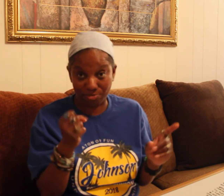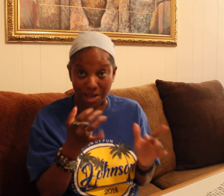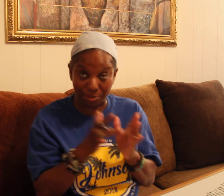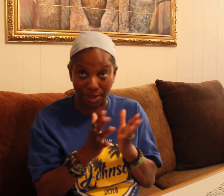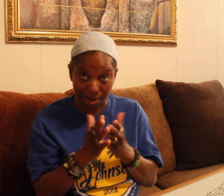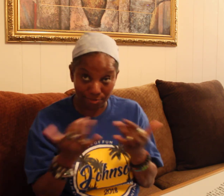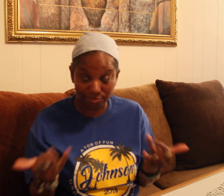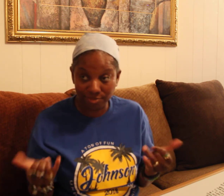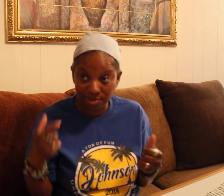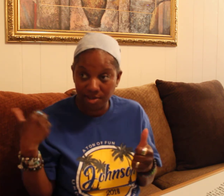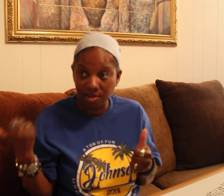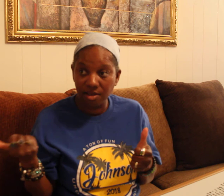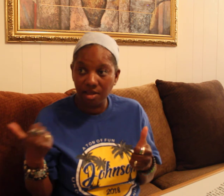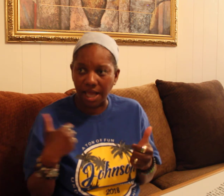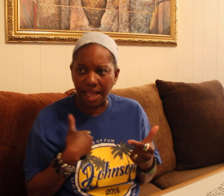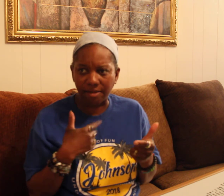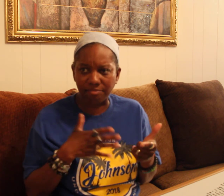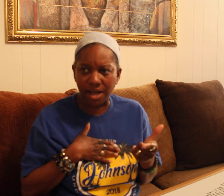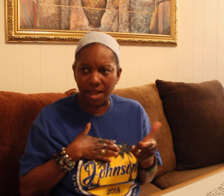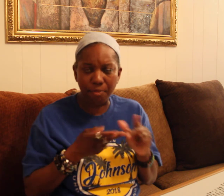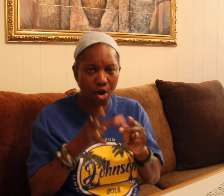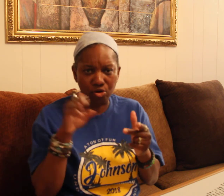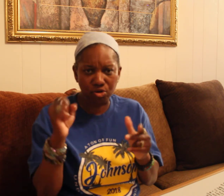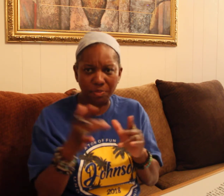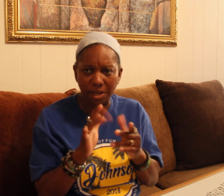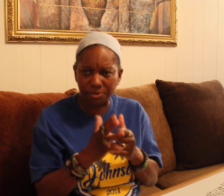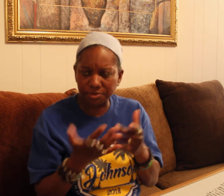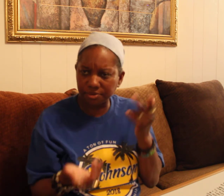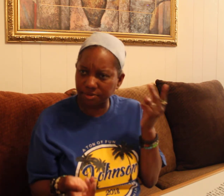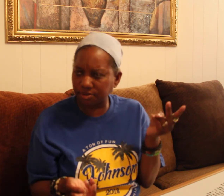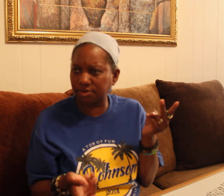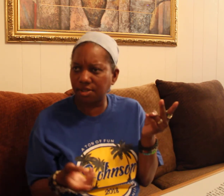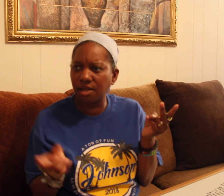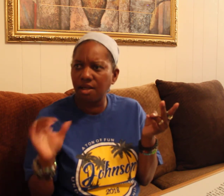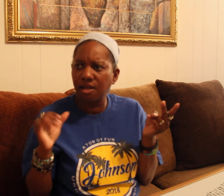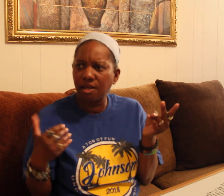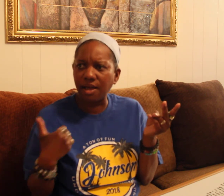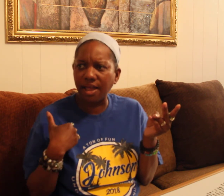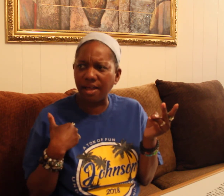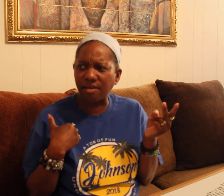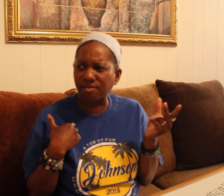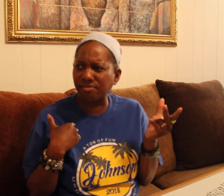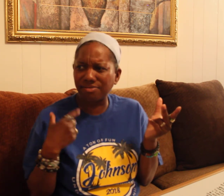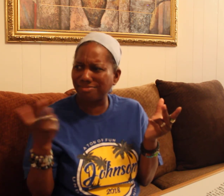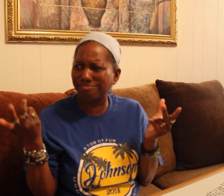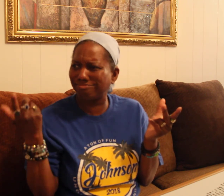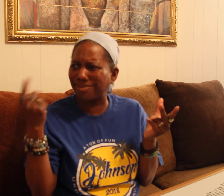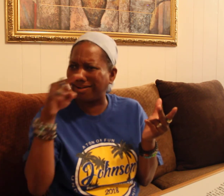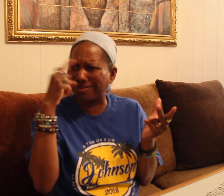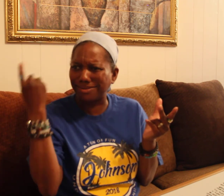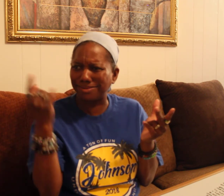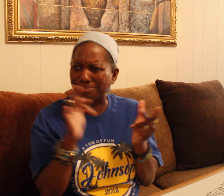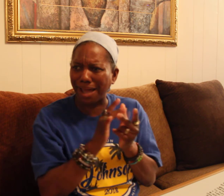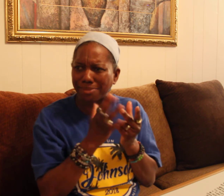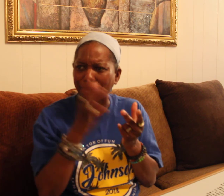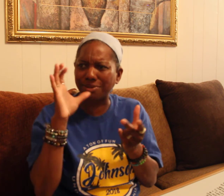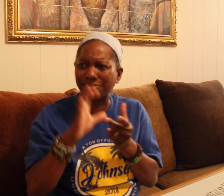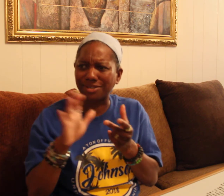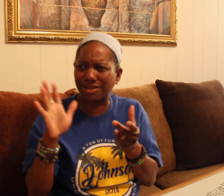Bible now. I have my partner's Bible. I have Black Bible Believers,